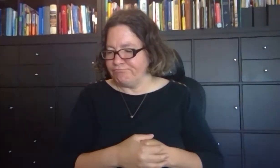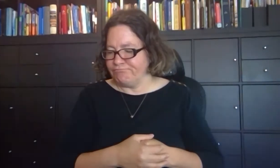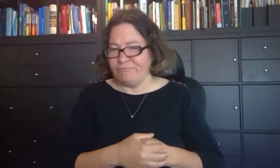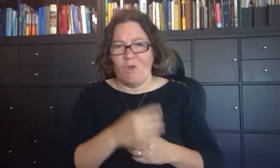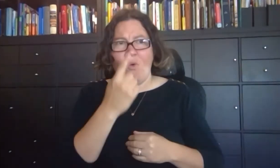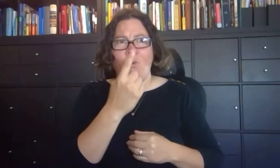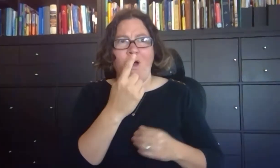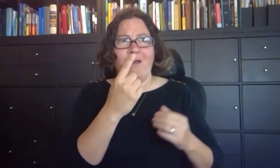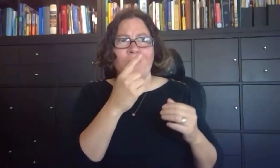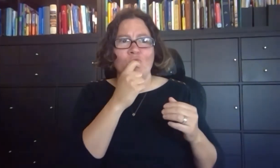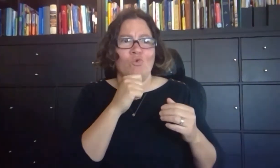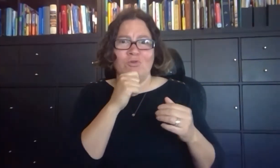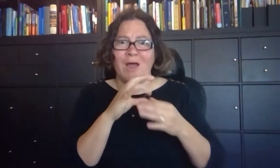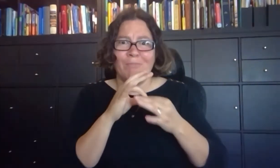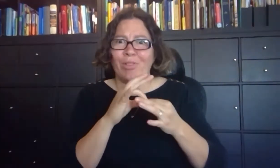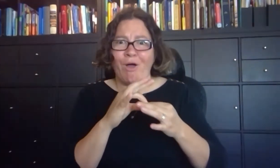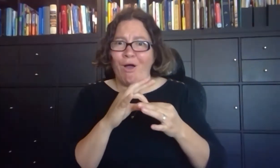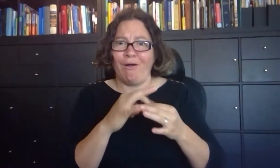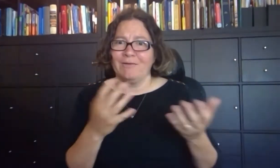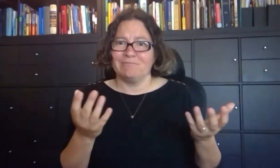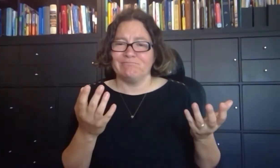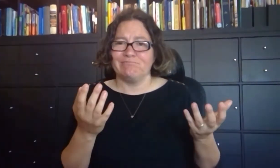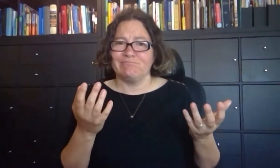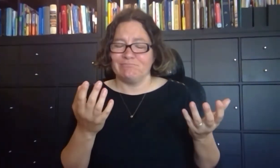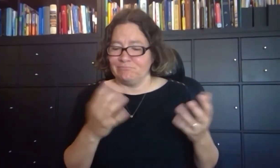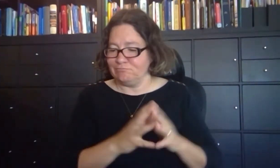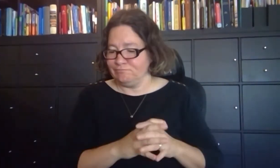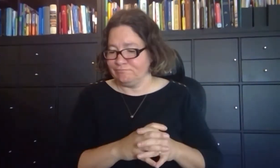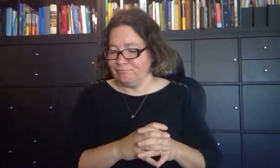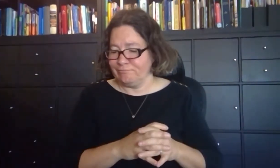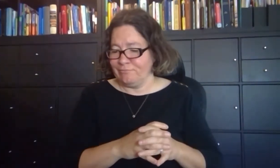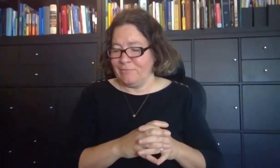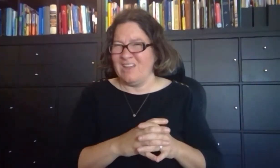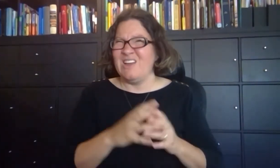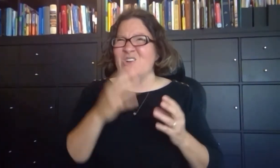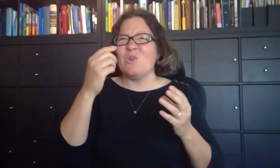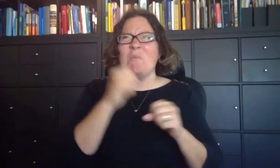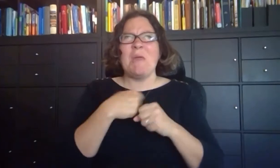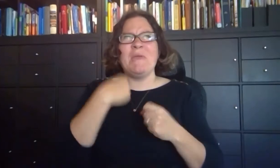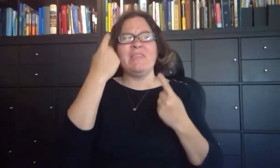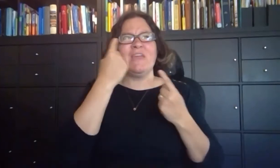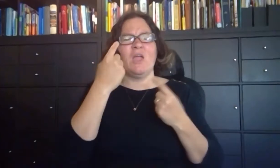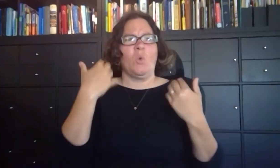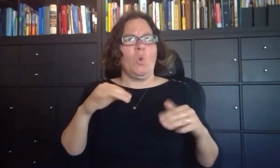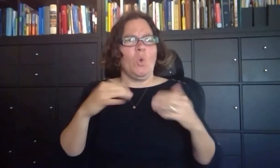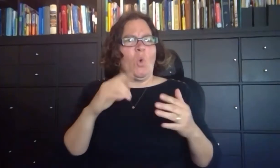is clueless, and that Jesus's cluelessness makes him a stranger, an